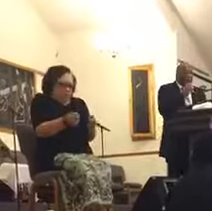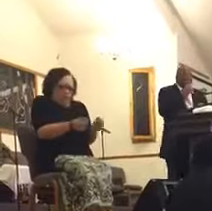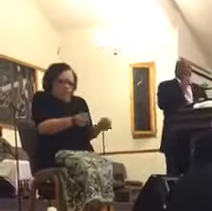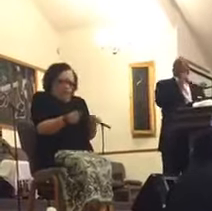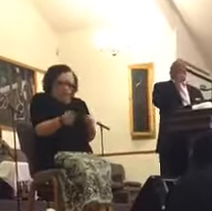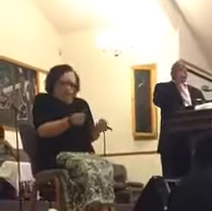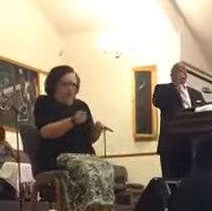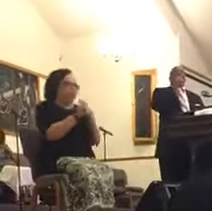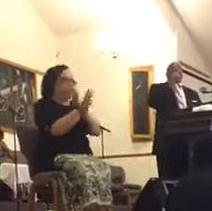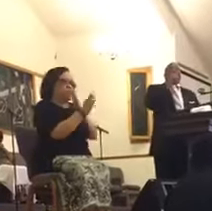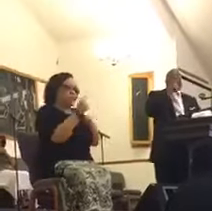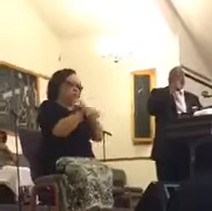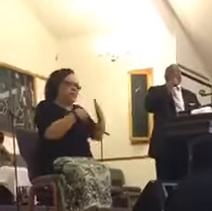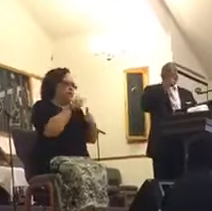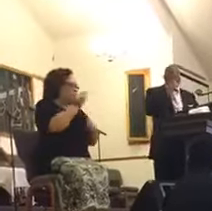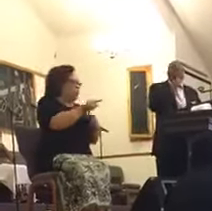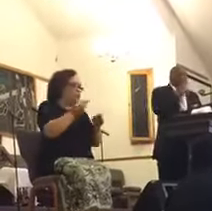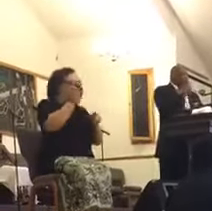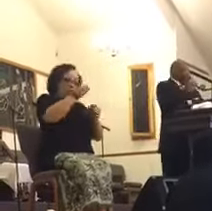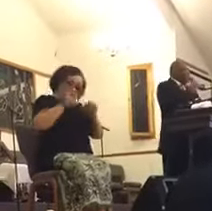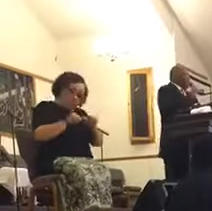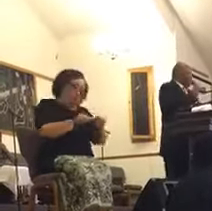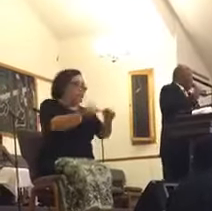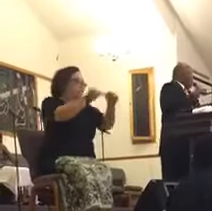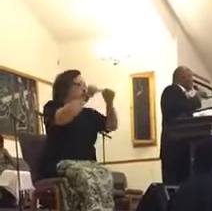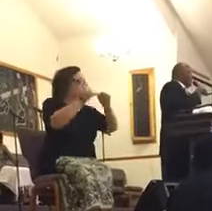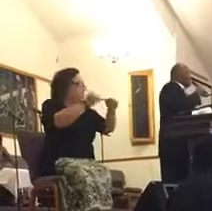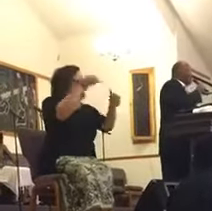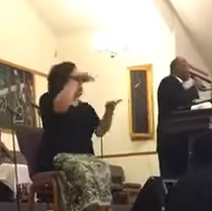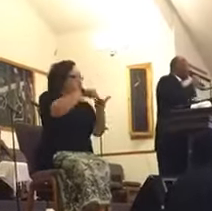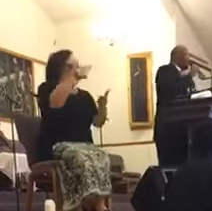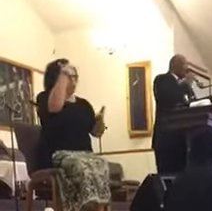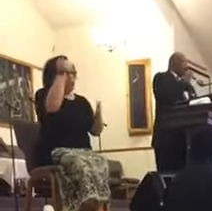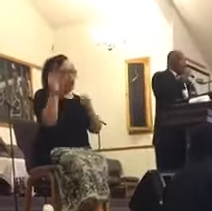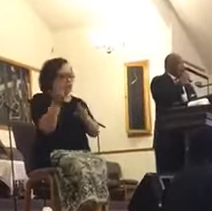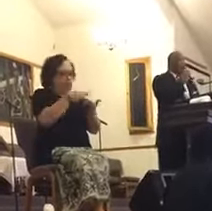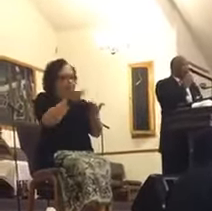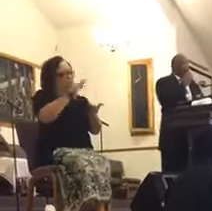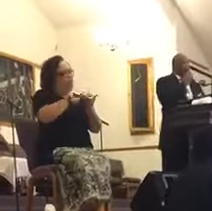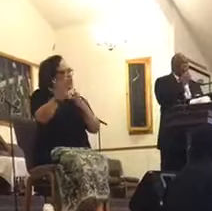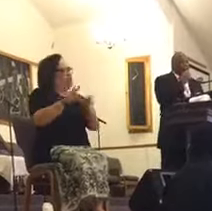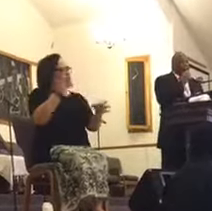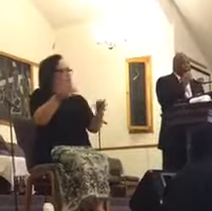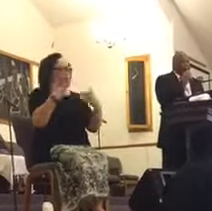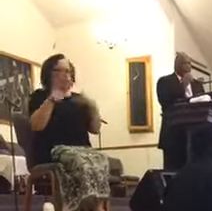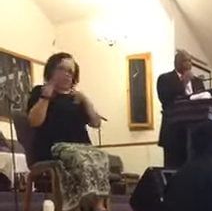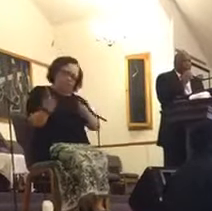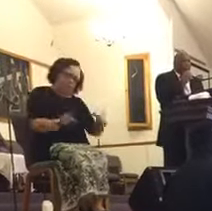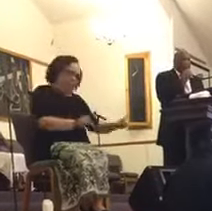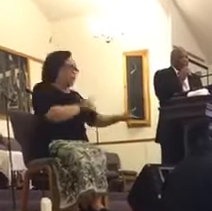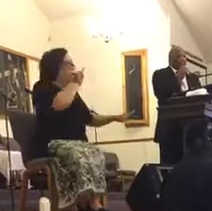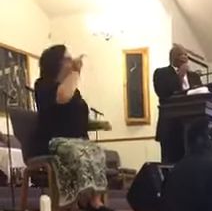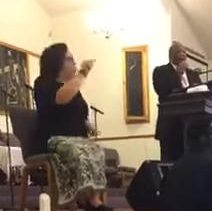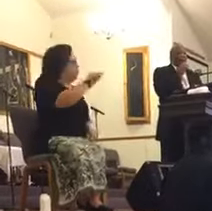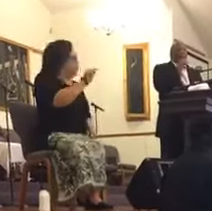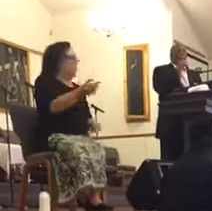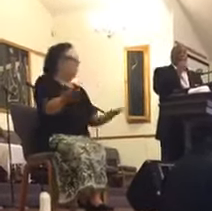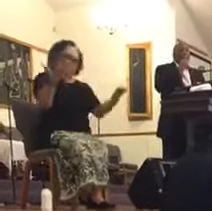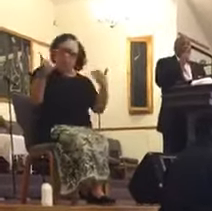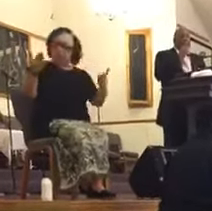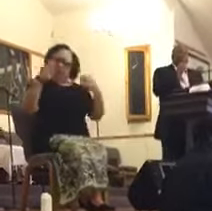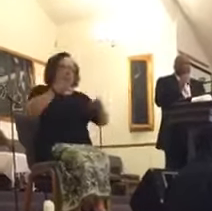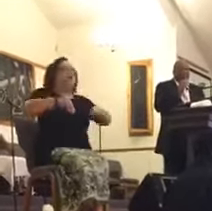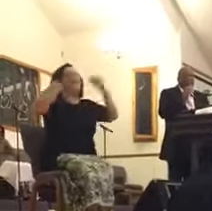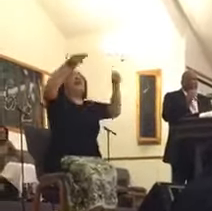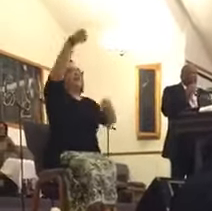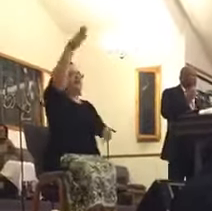that, you can keep on standing because the Holy Ghost has already prepared you. Come on, give God a praise